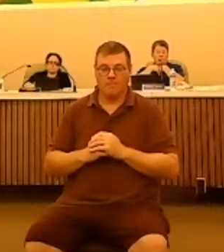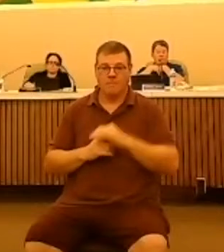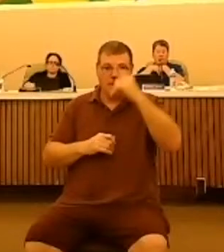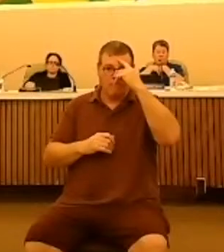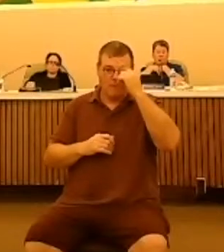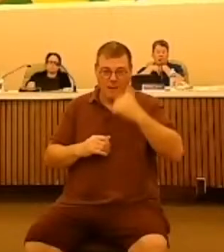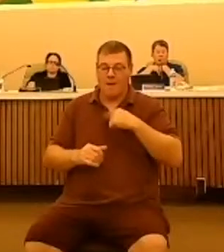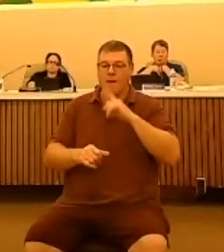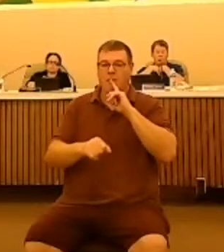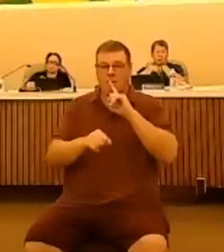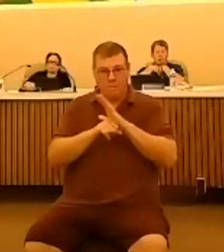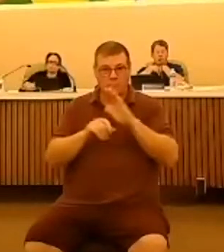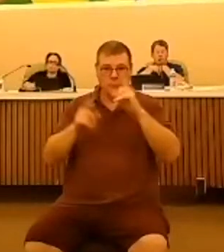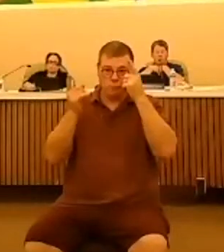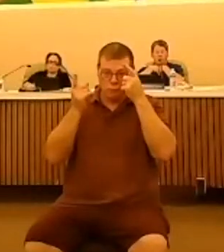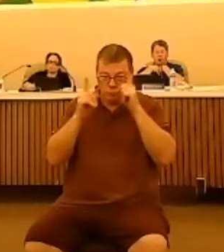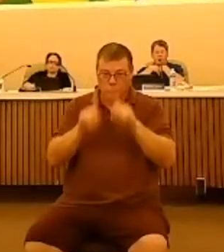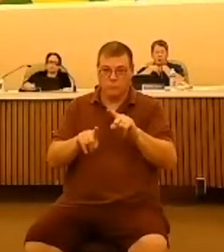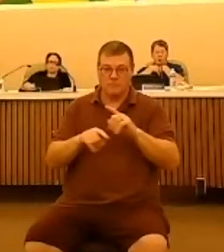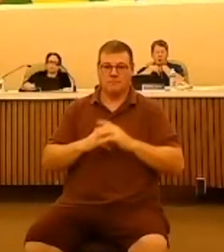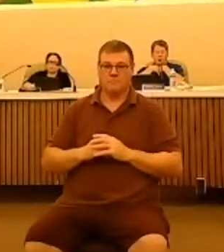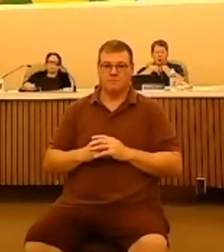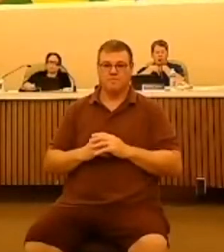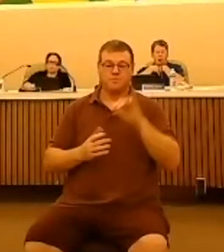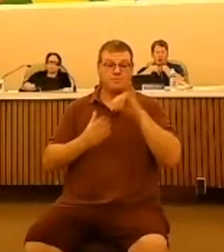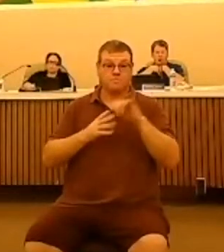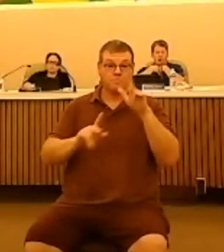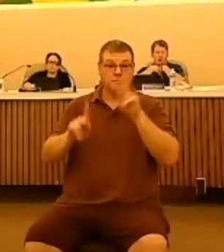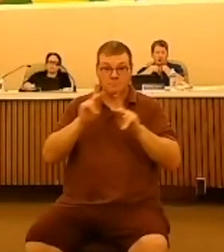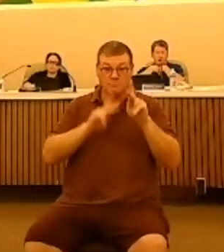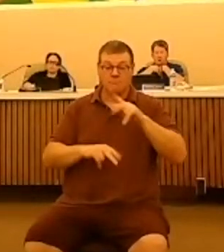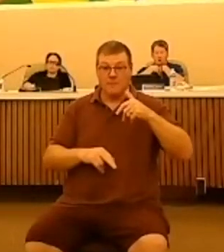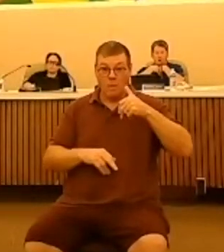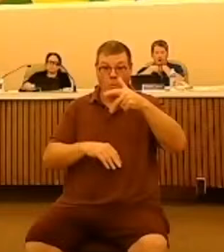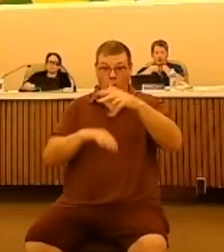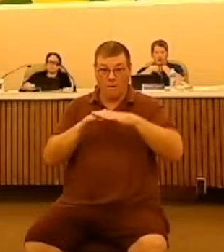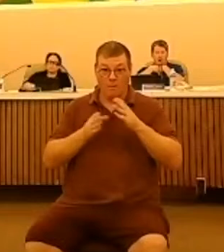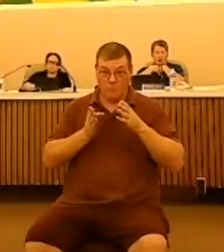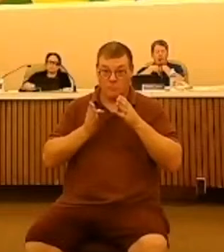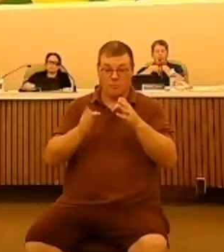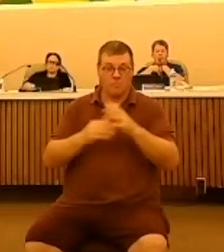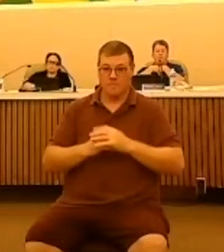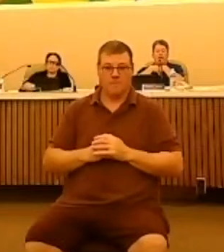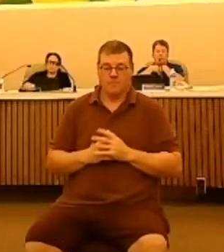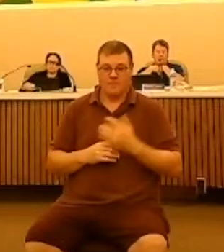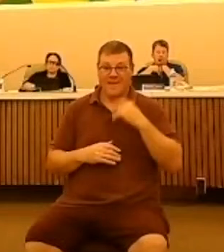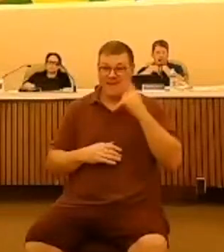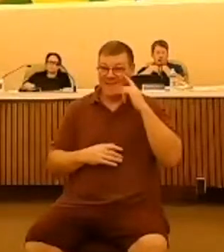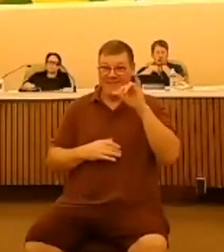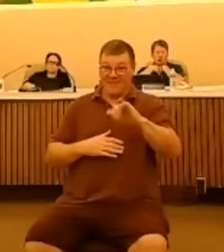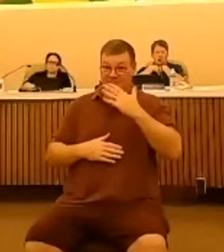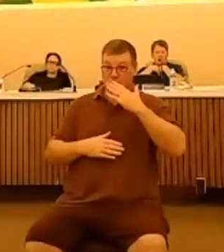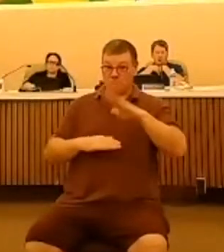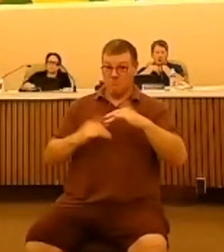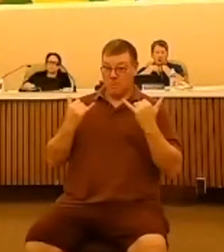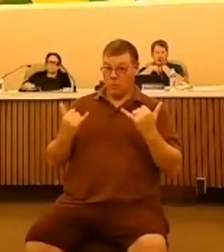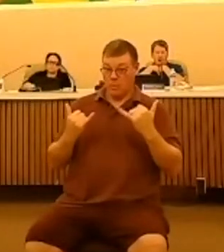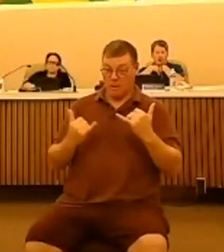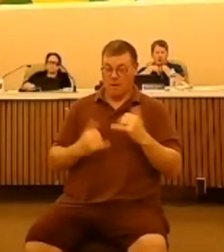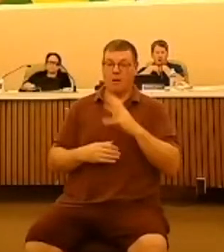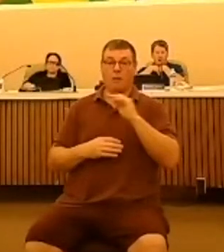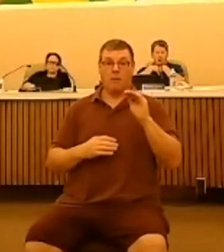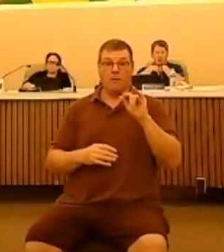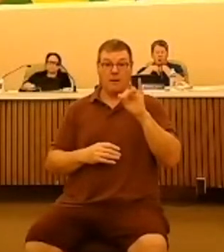I absolutely agree with you. The fact that people are walking in the street, that I think that's bad today. And if we